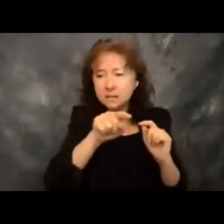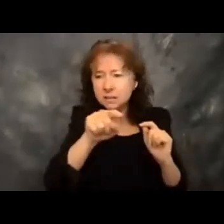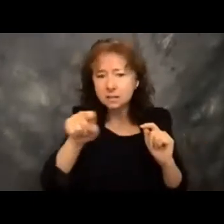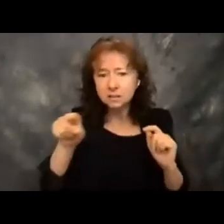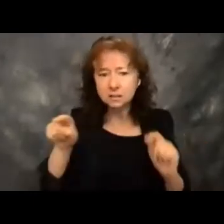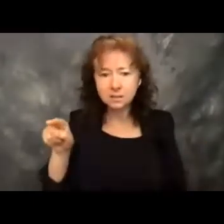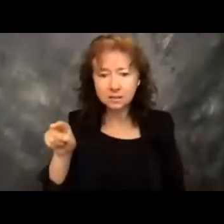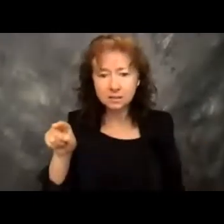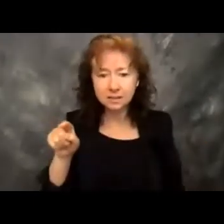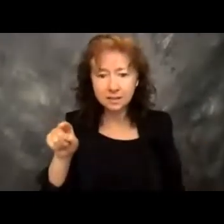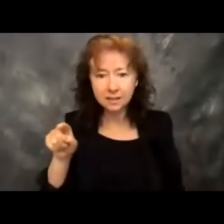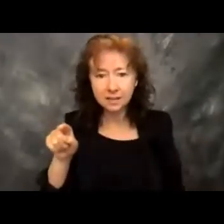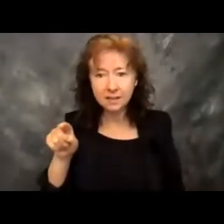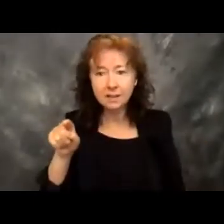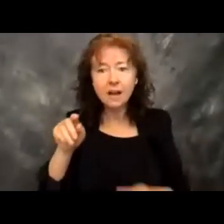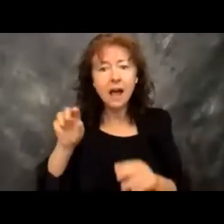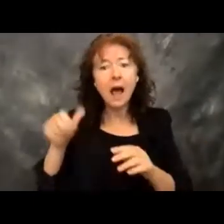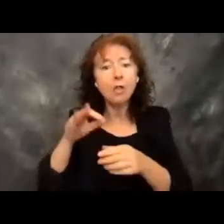home, because